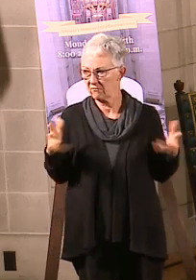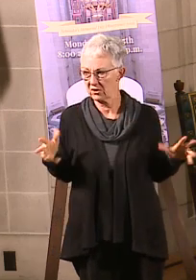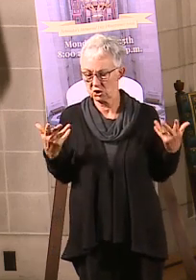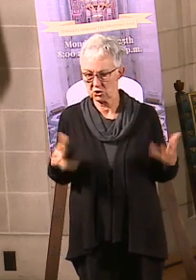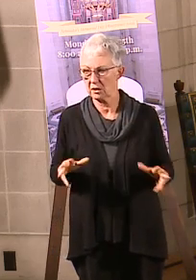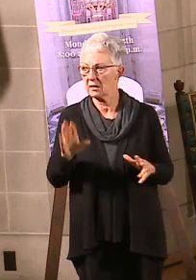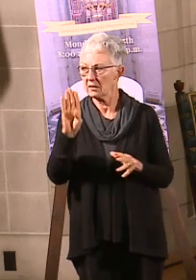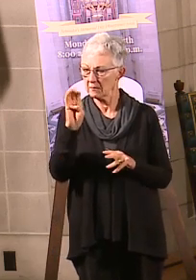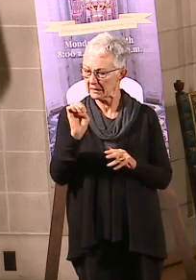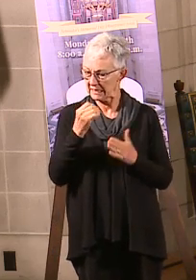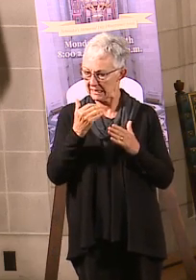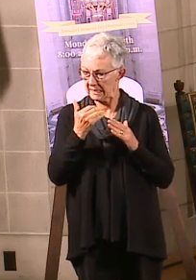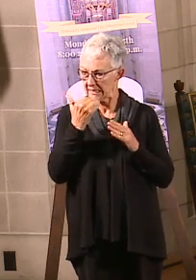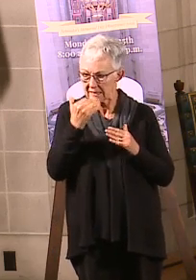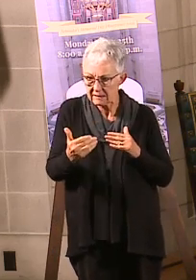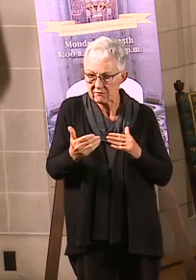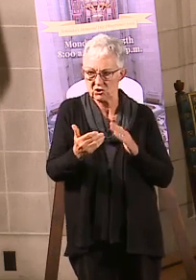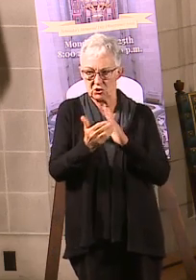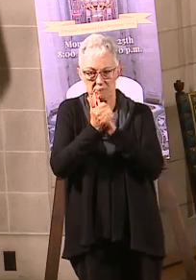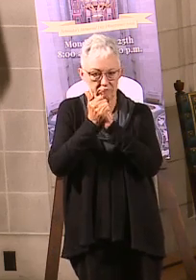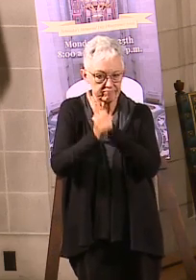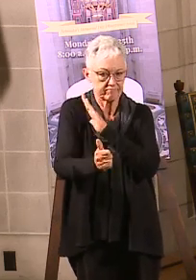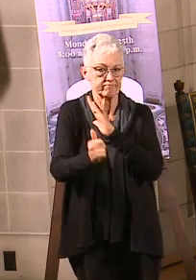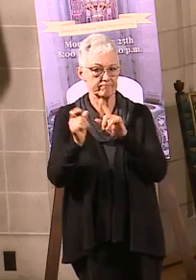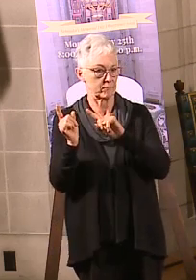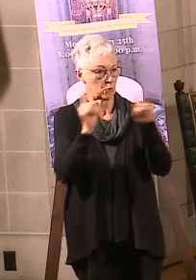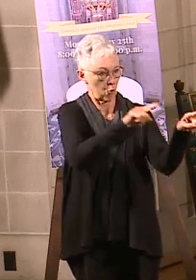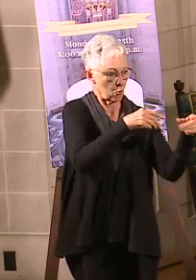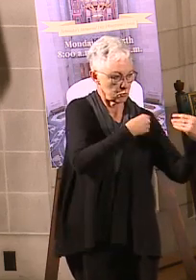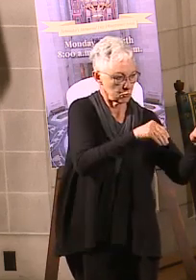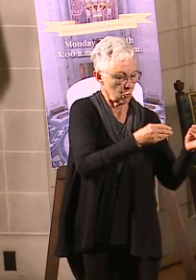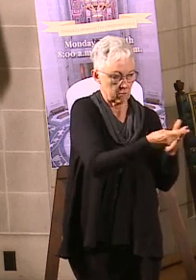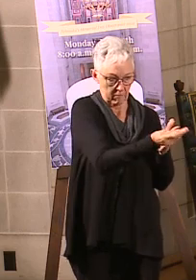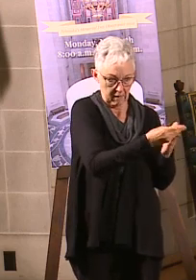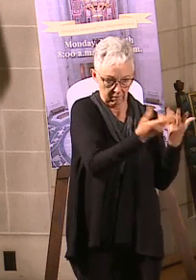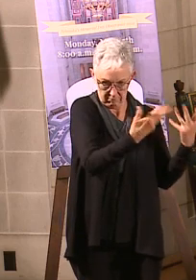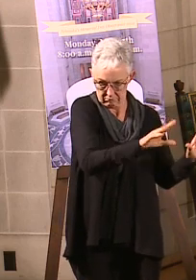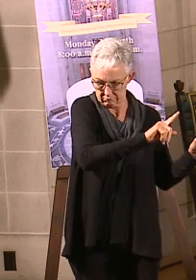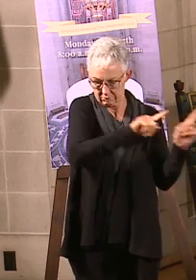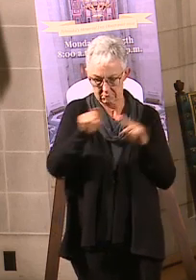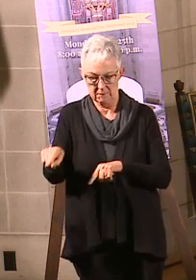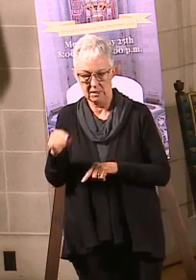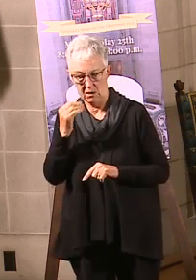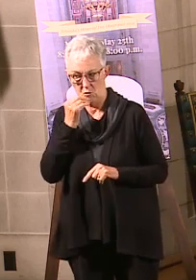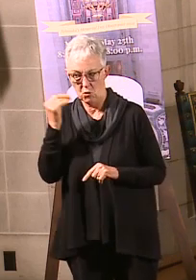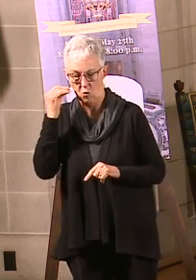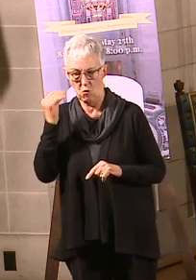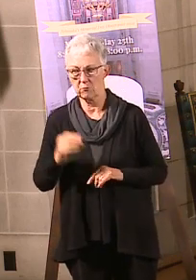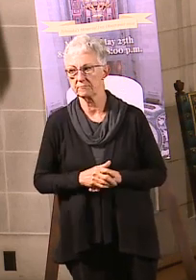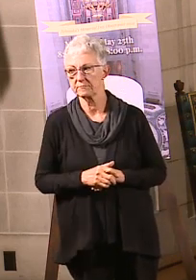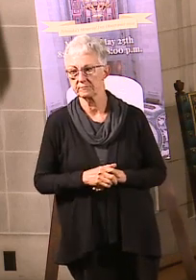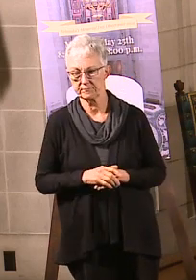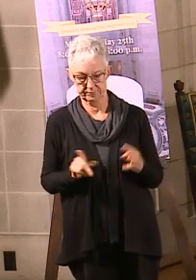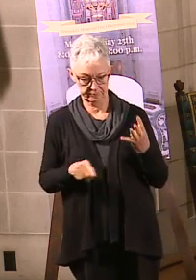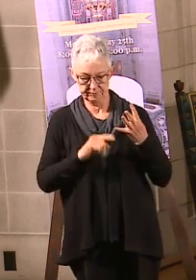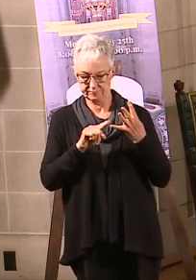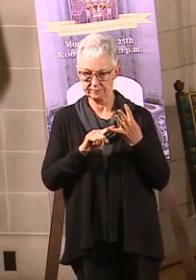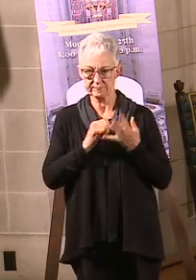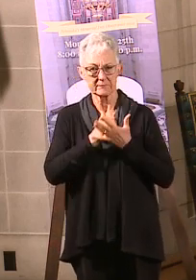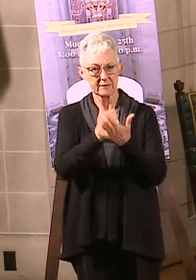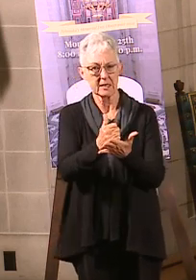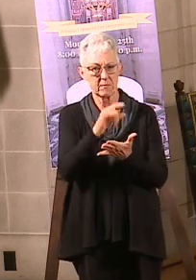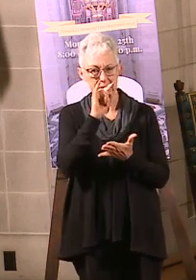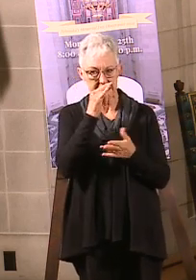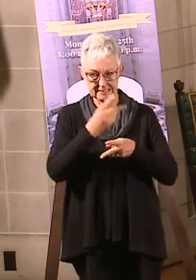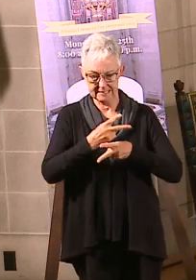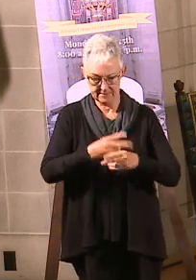Go to the store, get back. Want to make it one of those things where we're not giving the opportunity for the virus to spread. 4, help kids socially